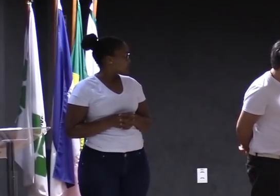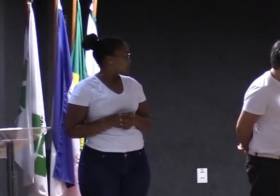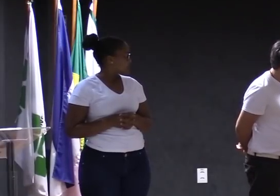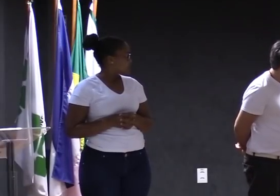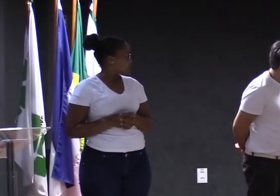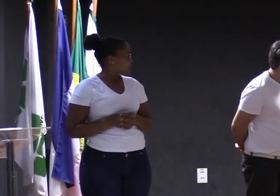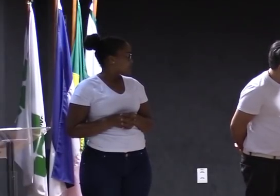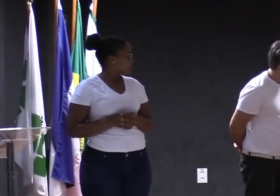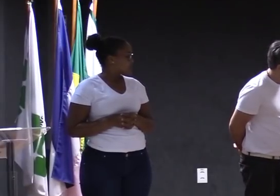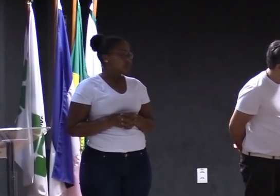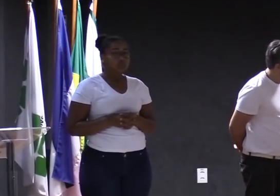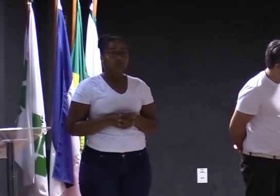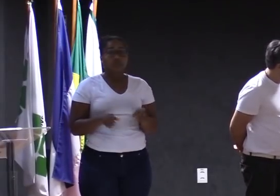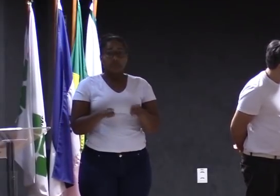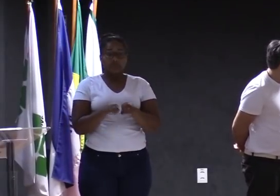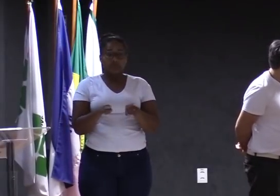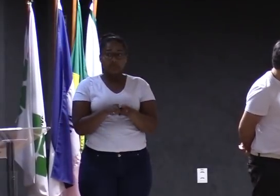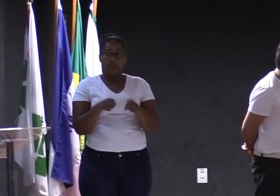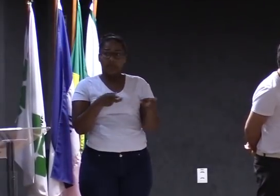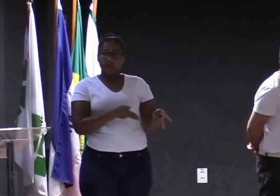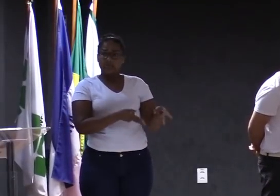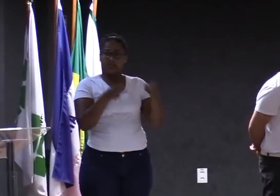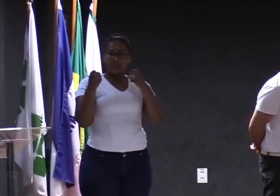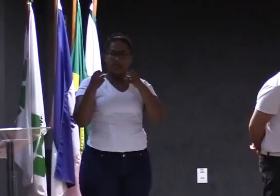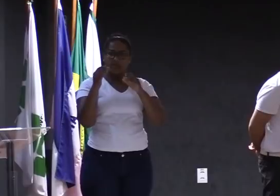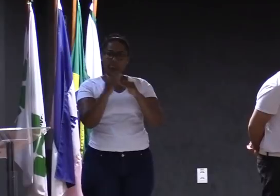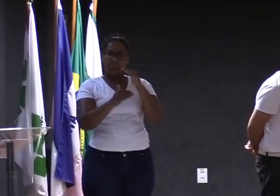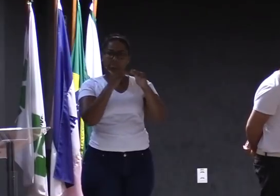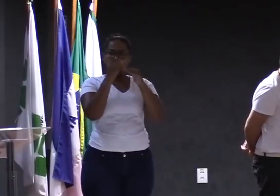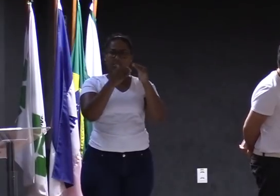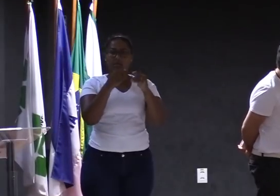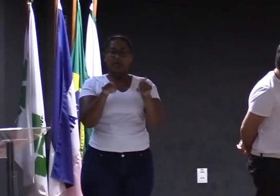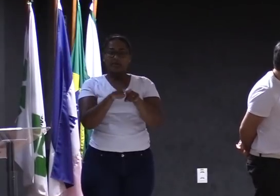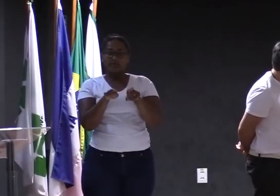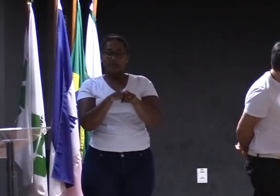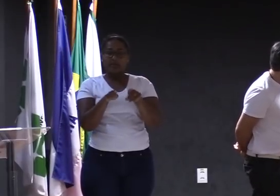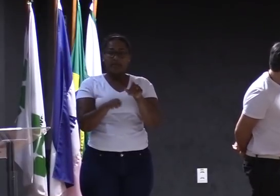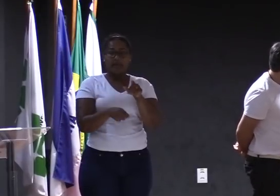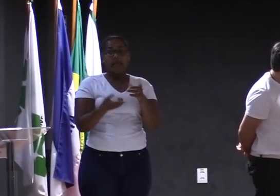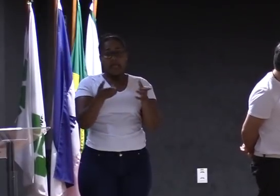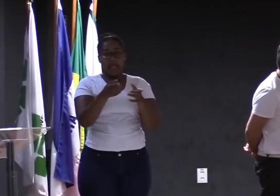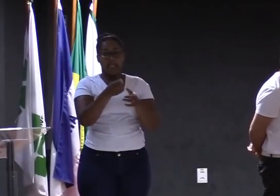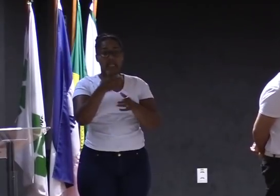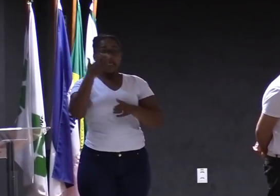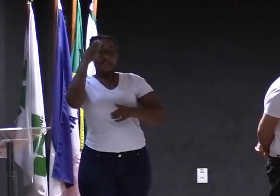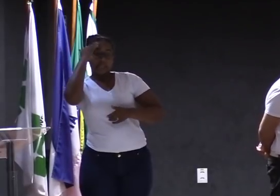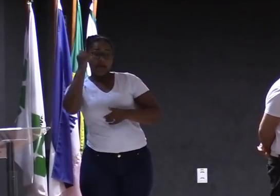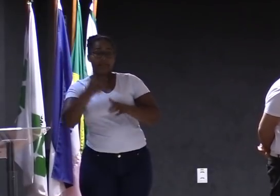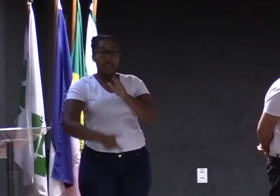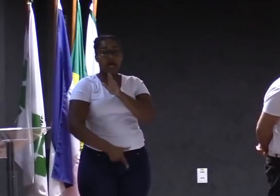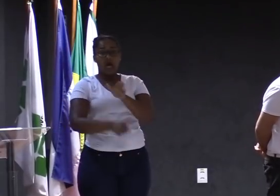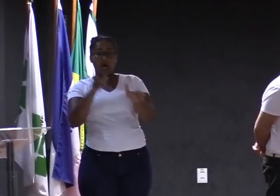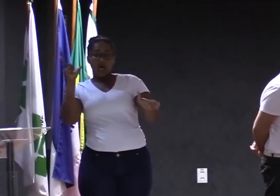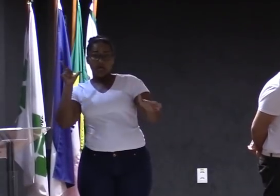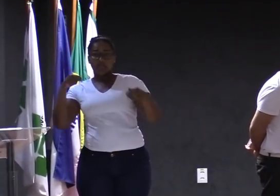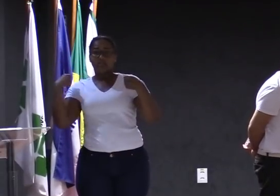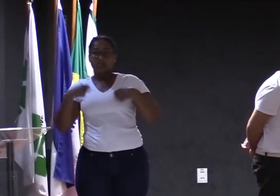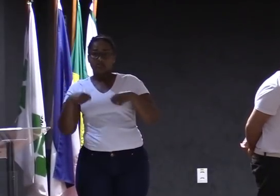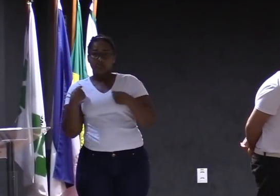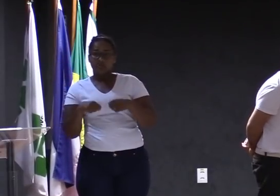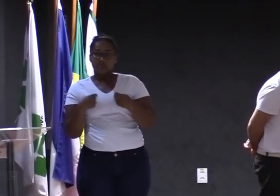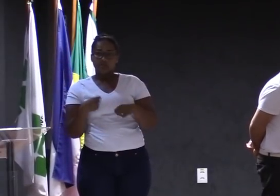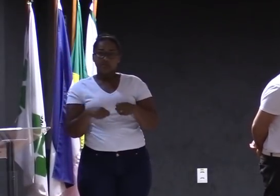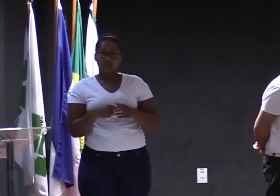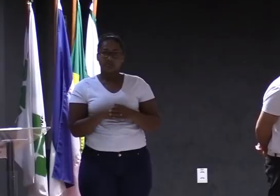E o reconhecimento do conhecimento prévio faz que o aluno não necessariamente, e você como professor, não necessariamente tem que começar a aula